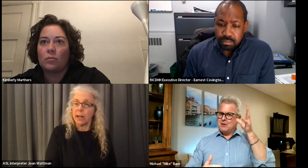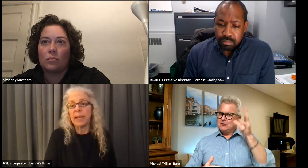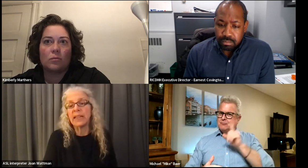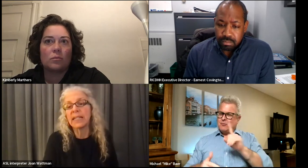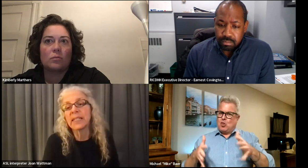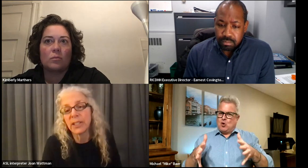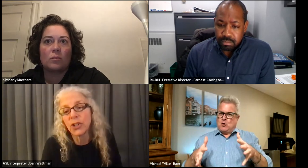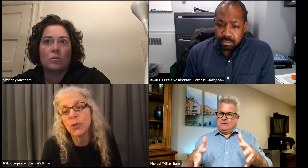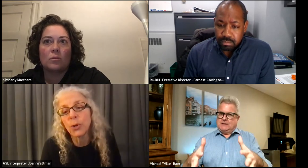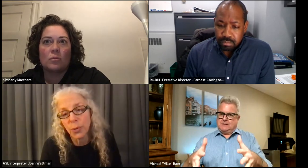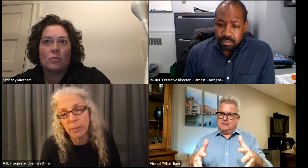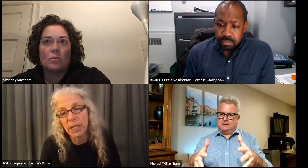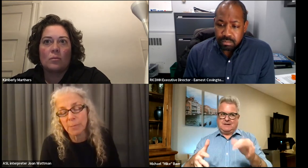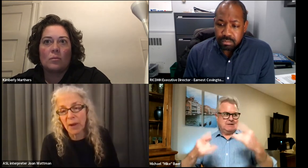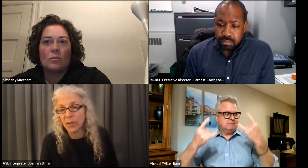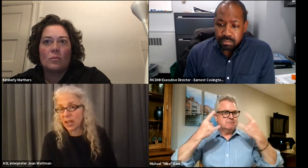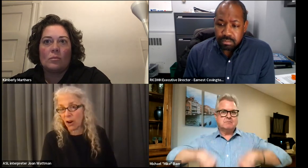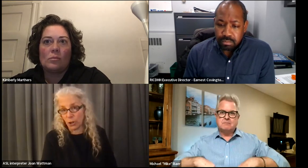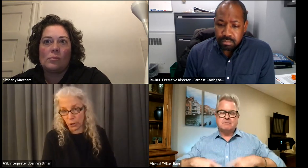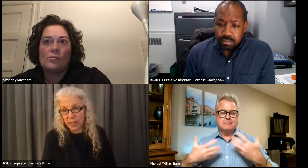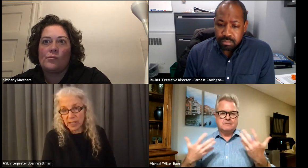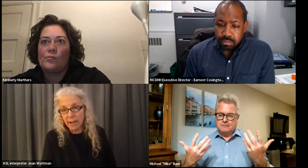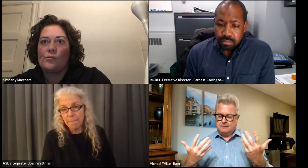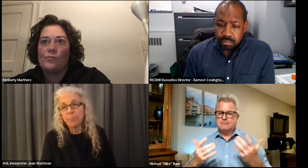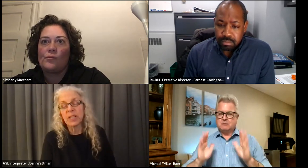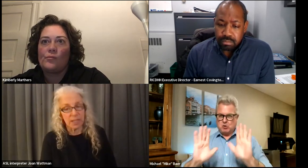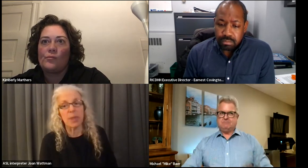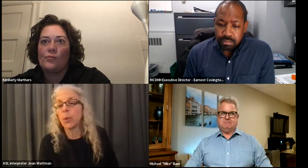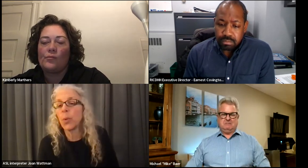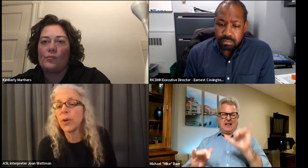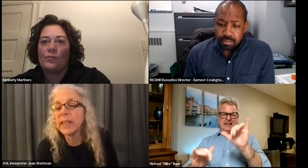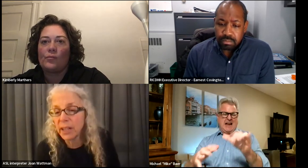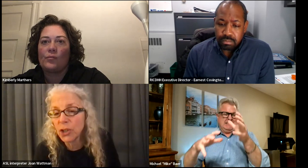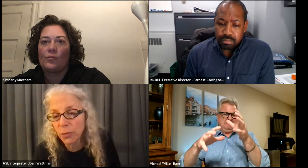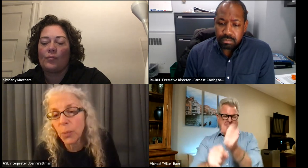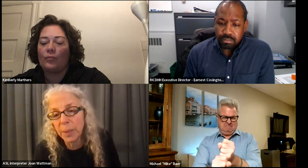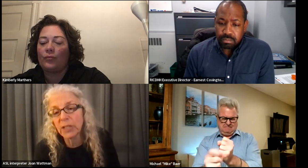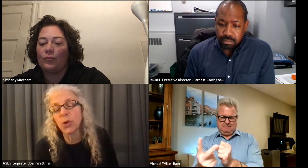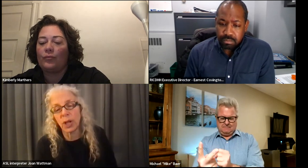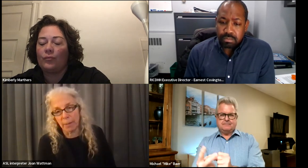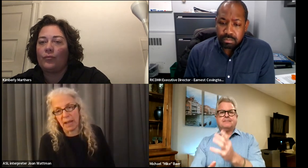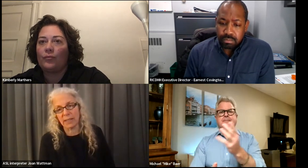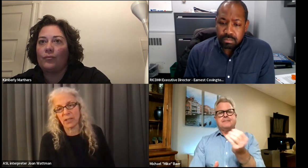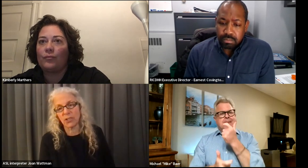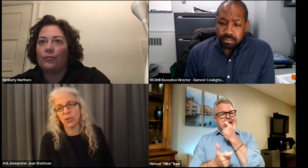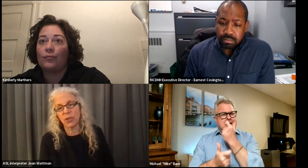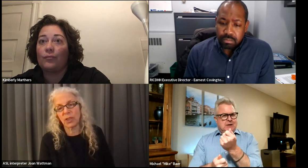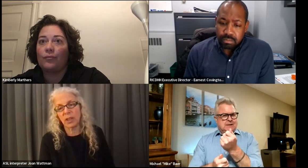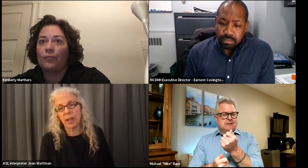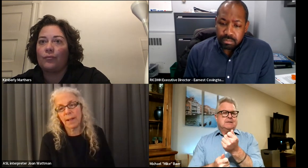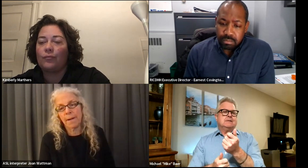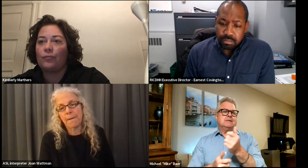to help make that decision to agree, because parents are nervous. Some of them are worried that their children will be in school unmasked.